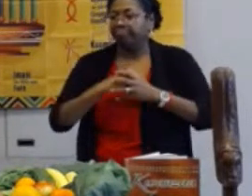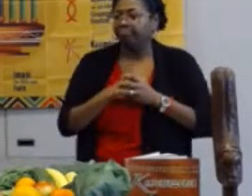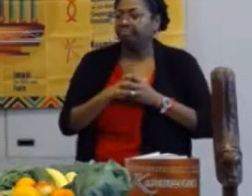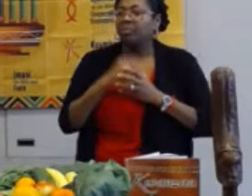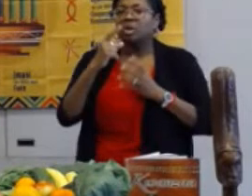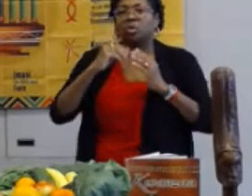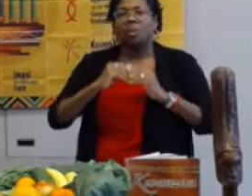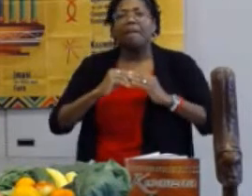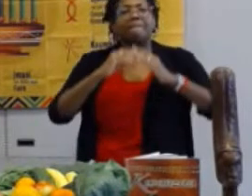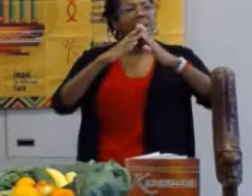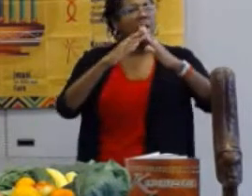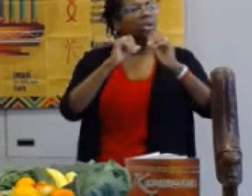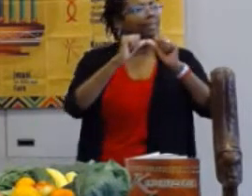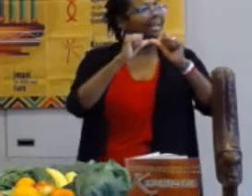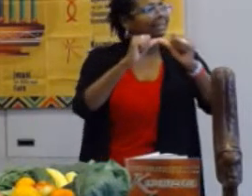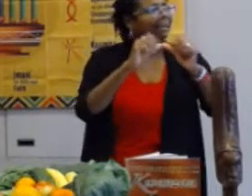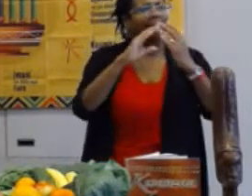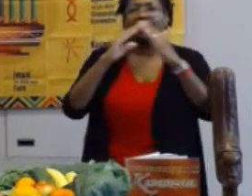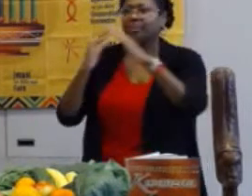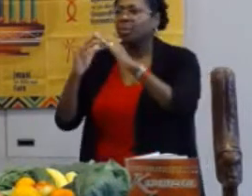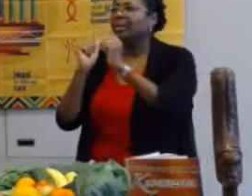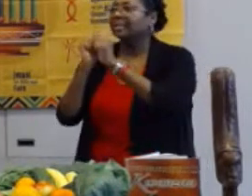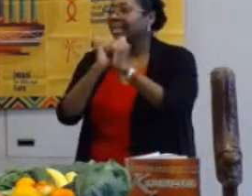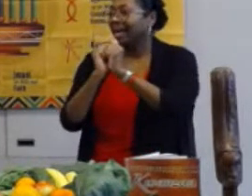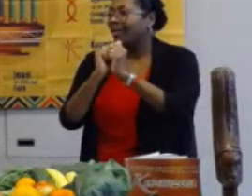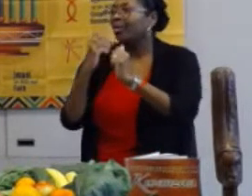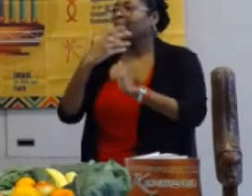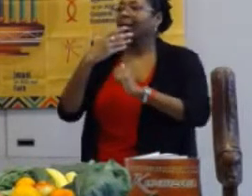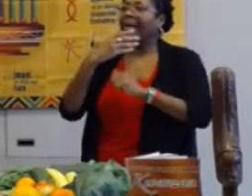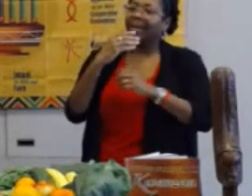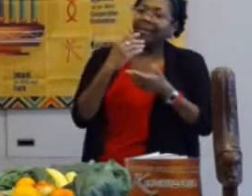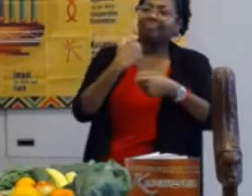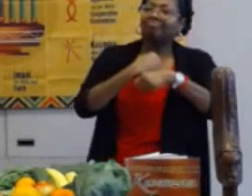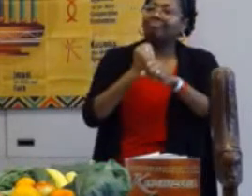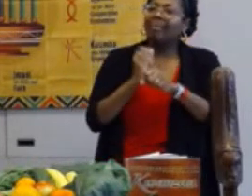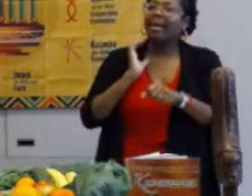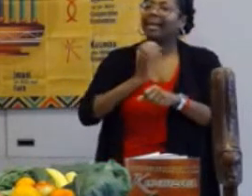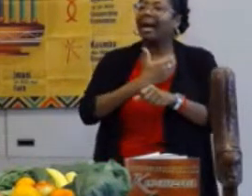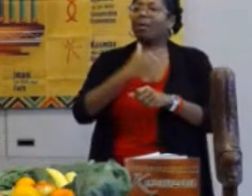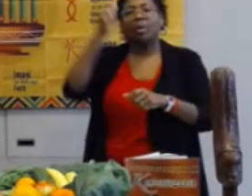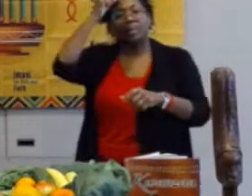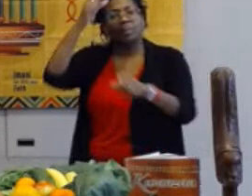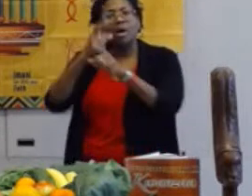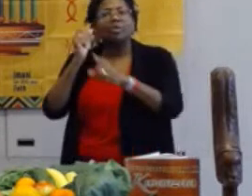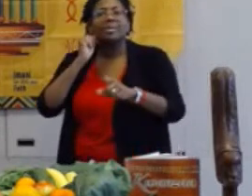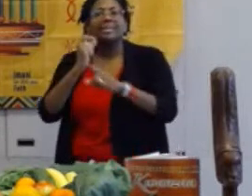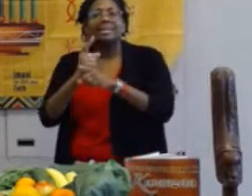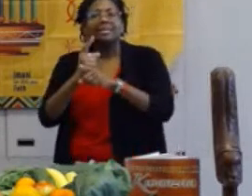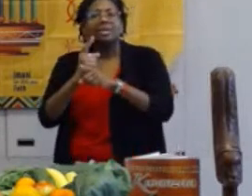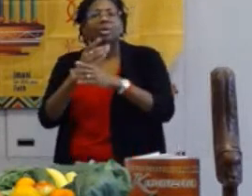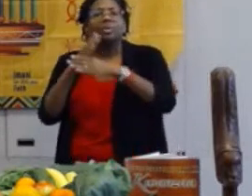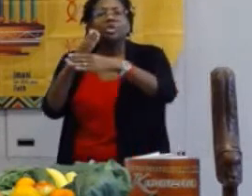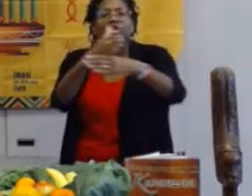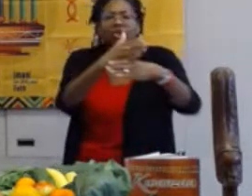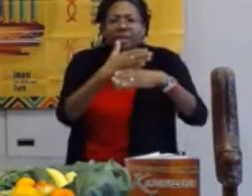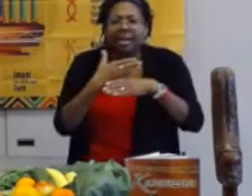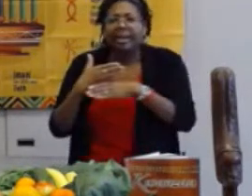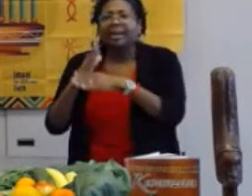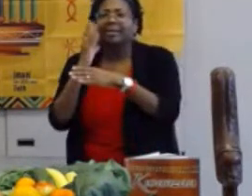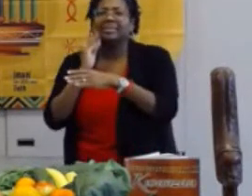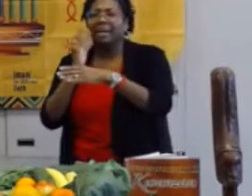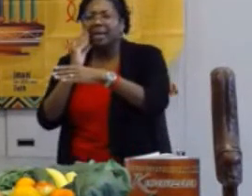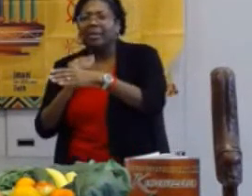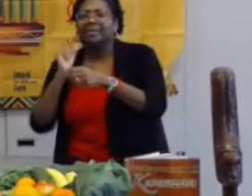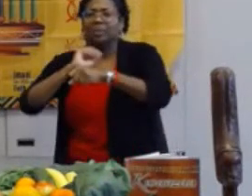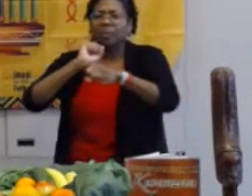To build and maintain our community together and to make our brothers and sisters' problems our problems and to work together to solve